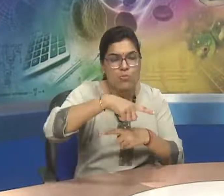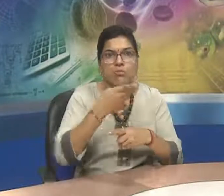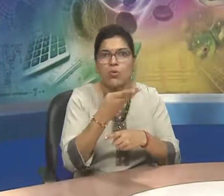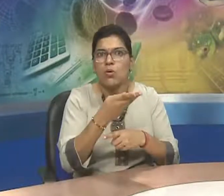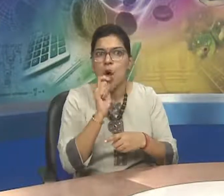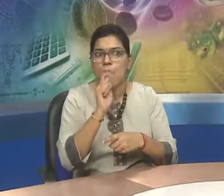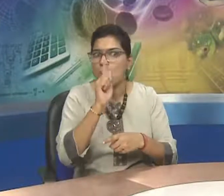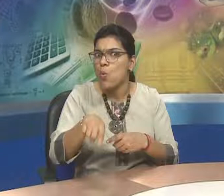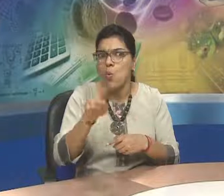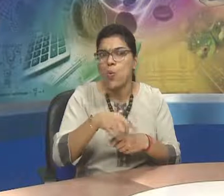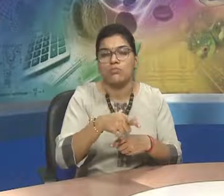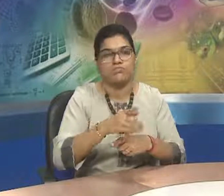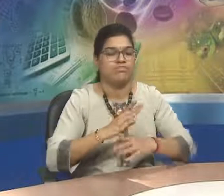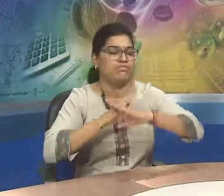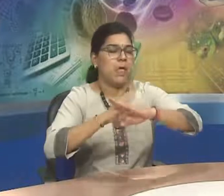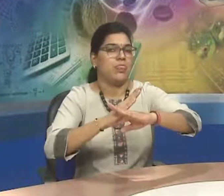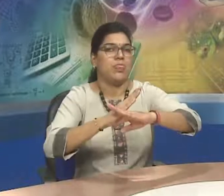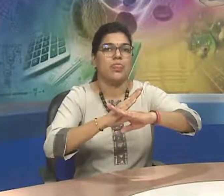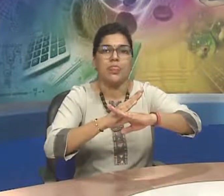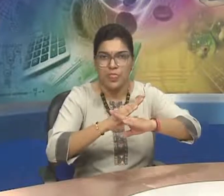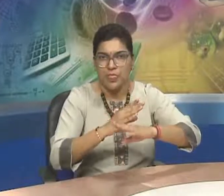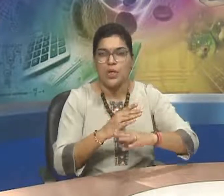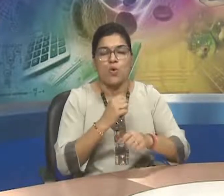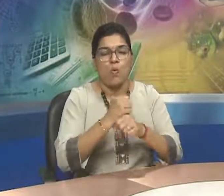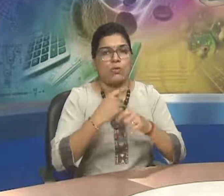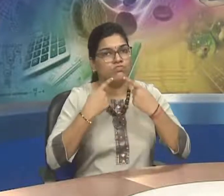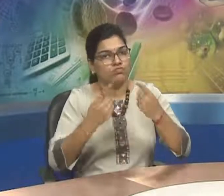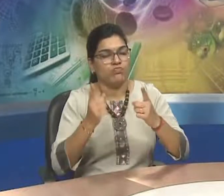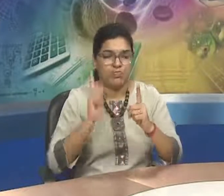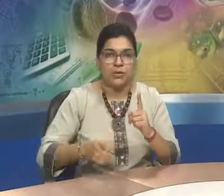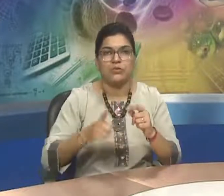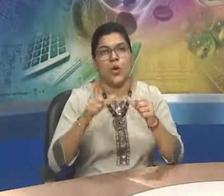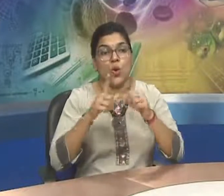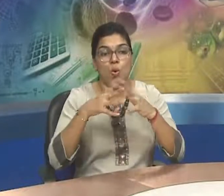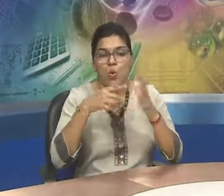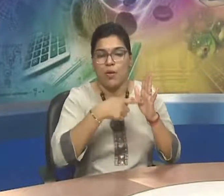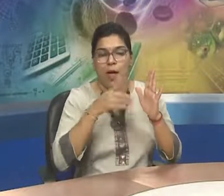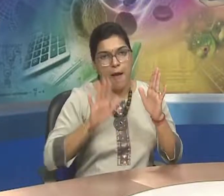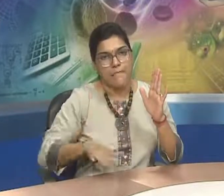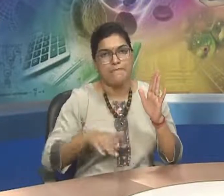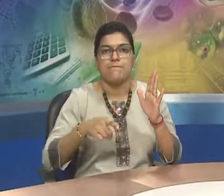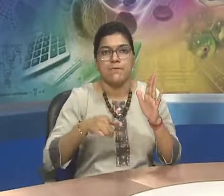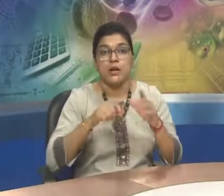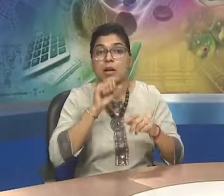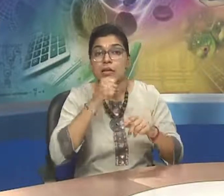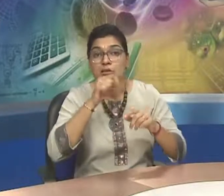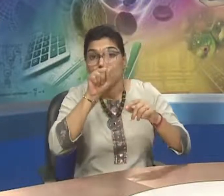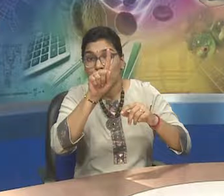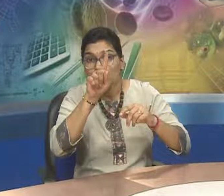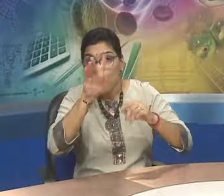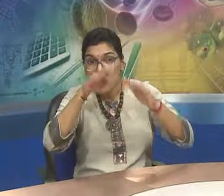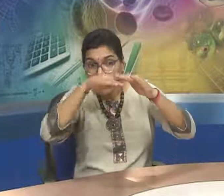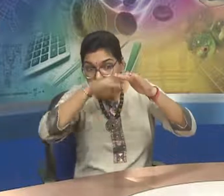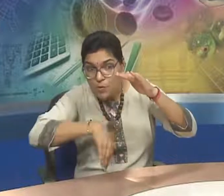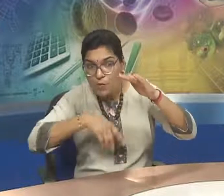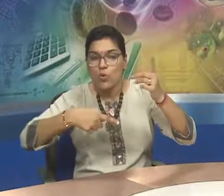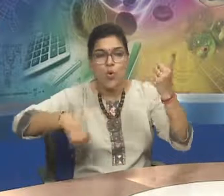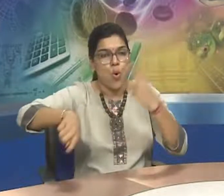should concentrate on the studies. So, that is the reason the employment for children who are